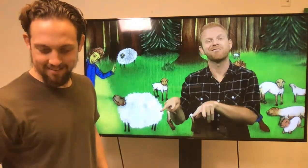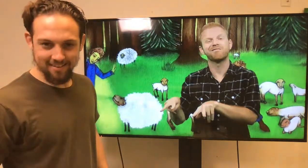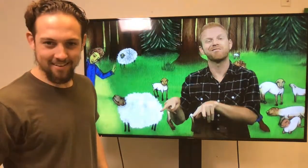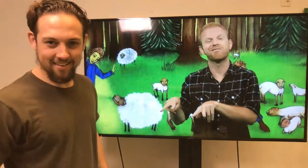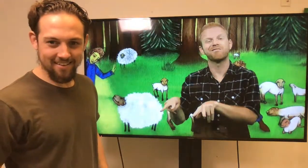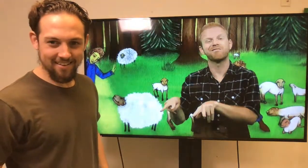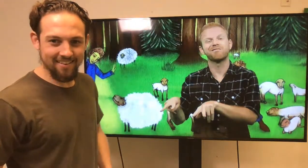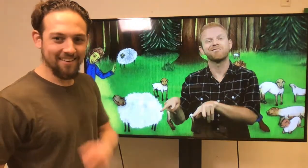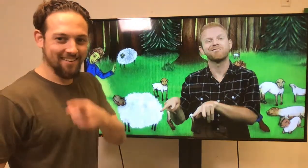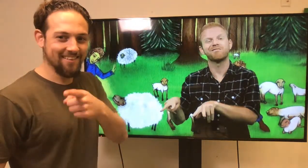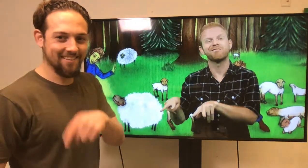look.